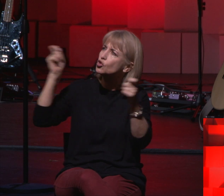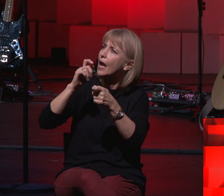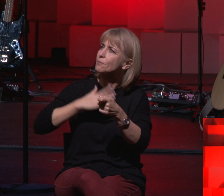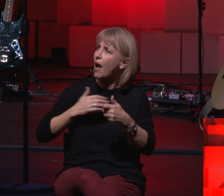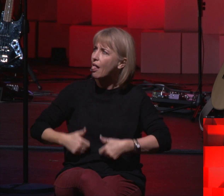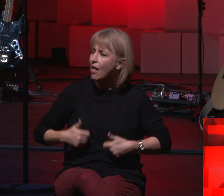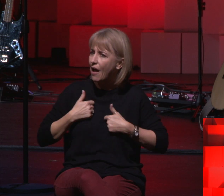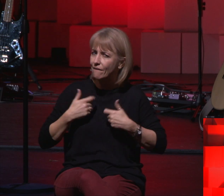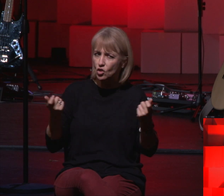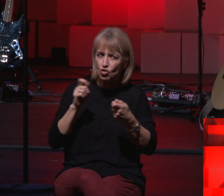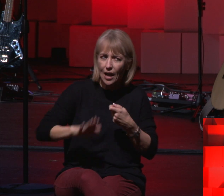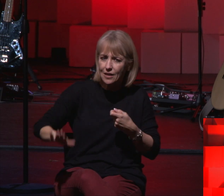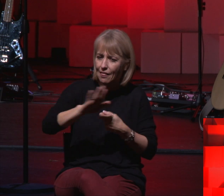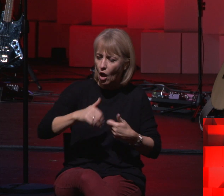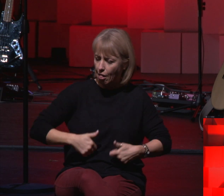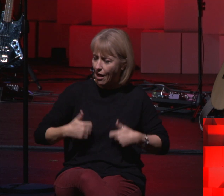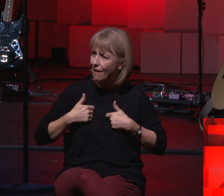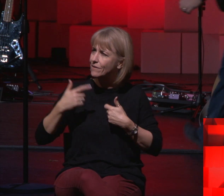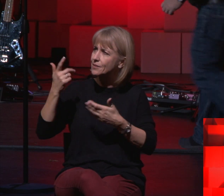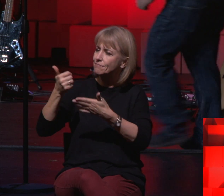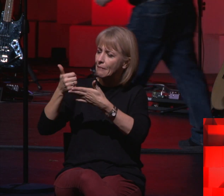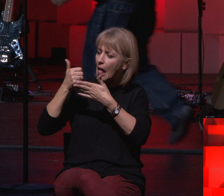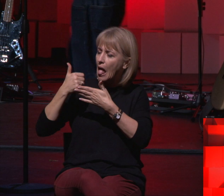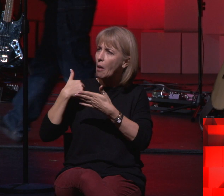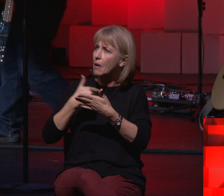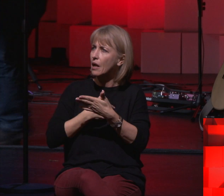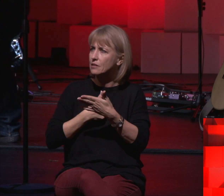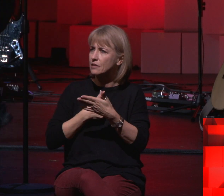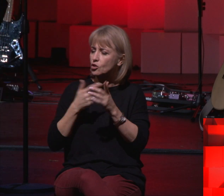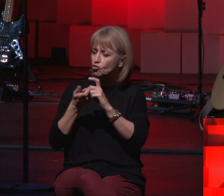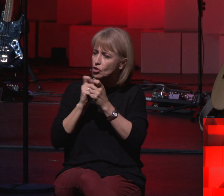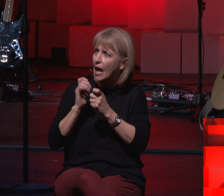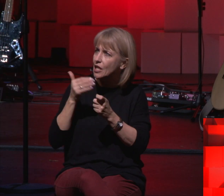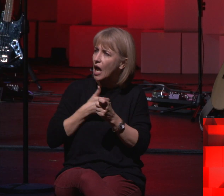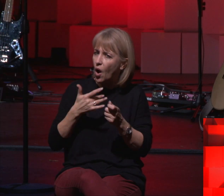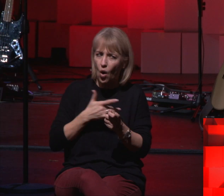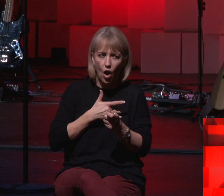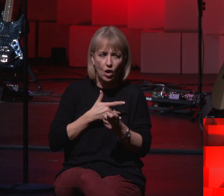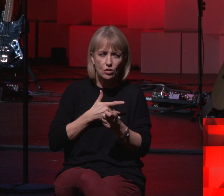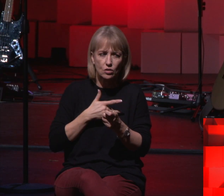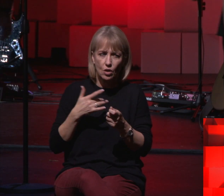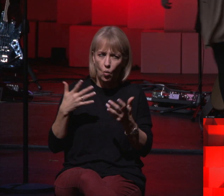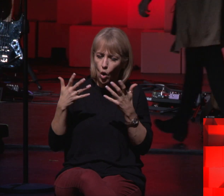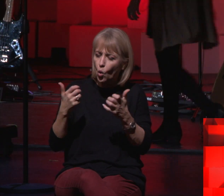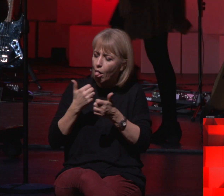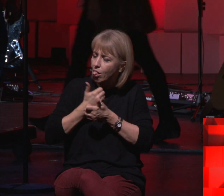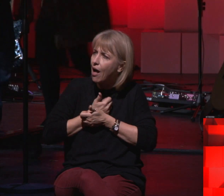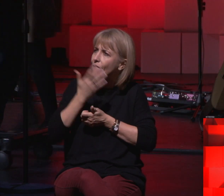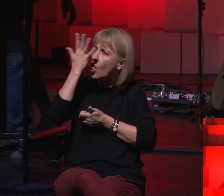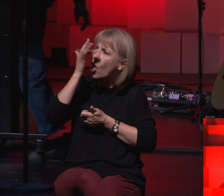And God, we ask that you would move us and transform our hearts so that we would love and look more like you every day.